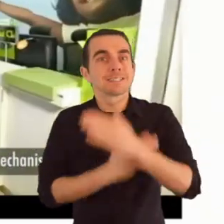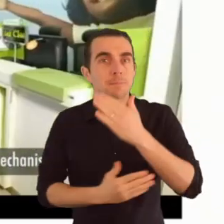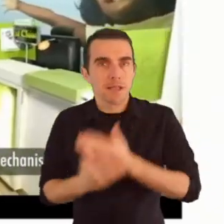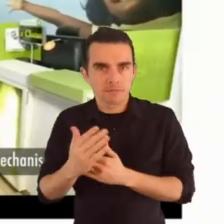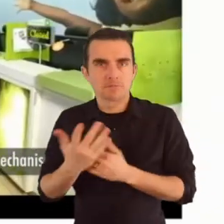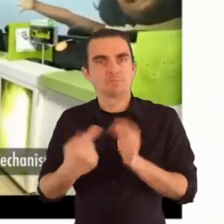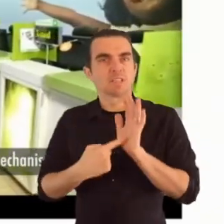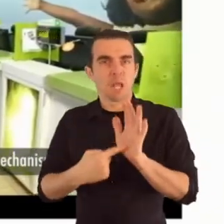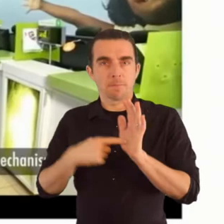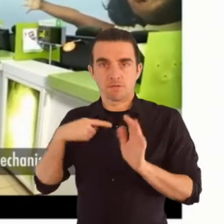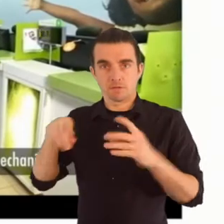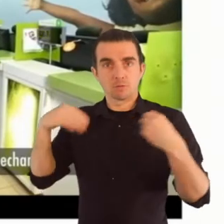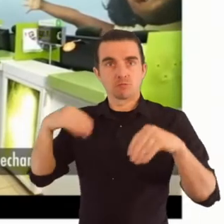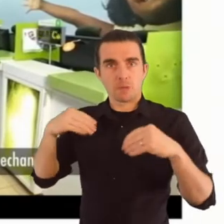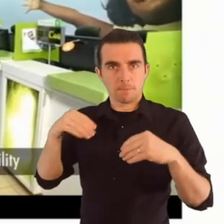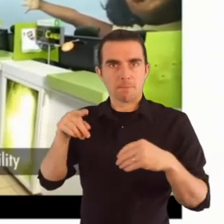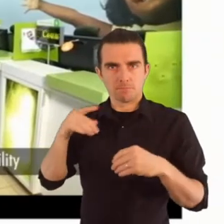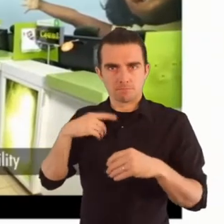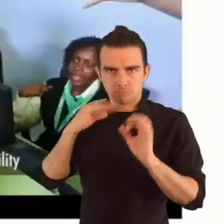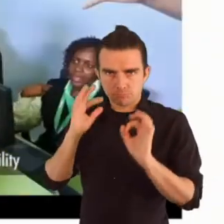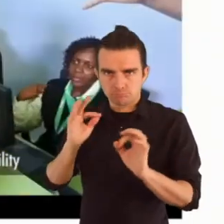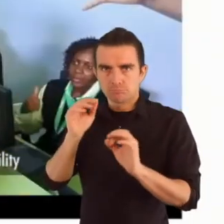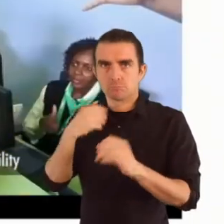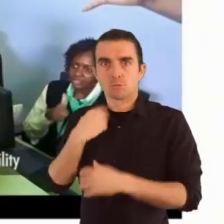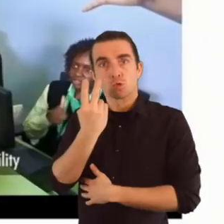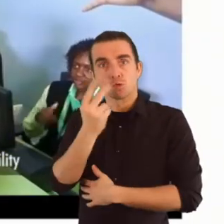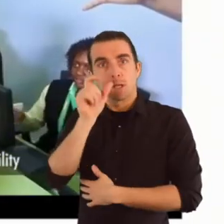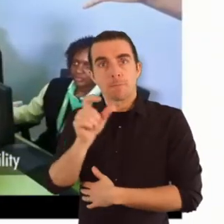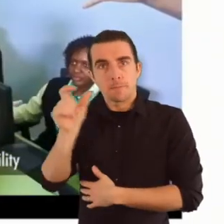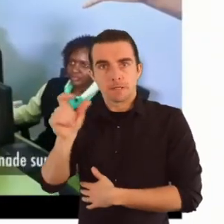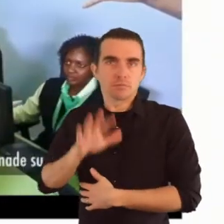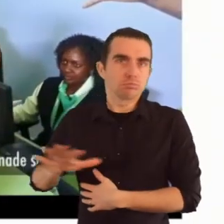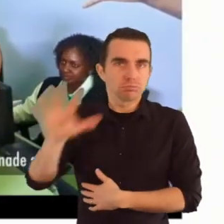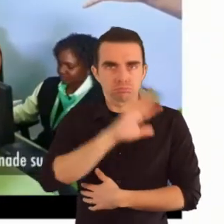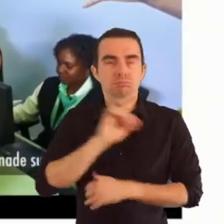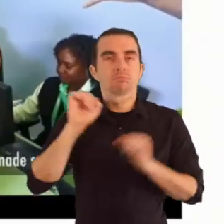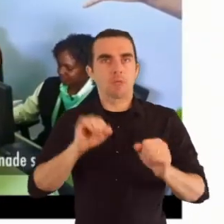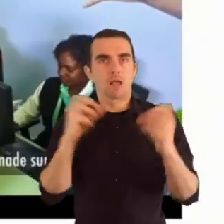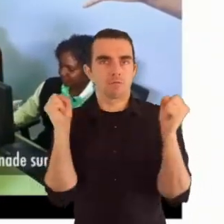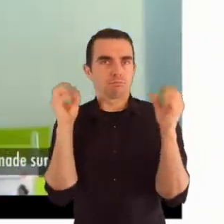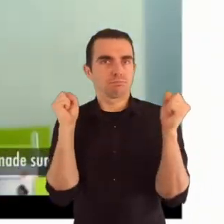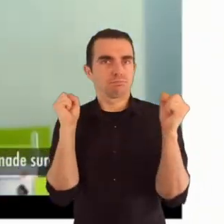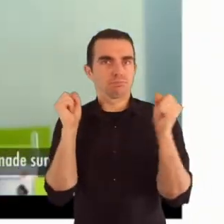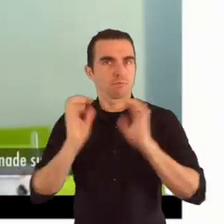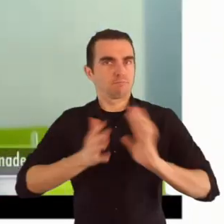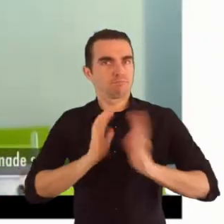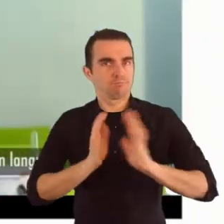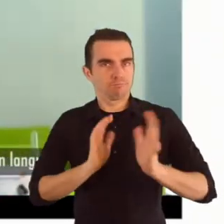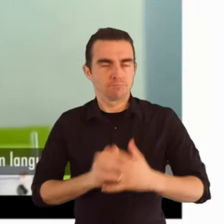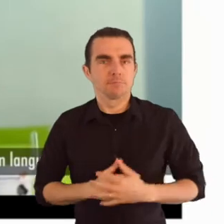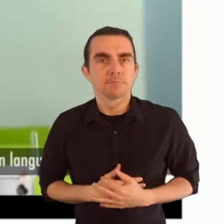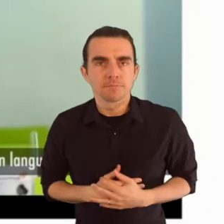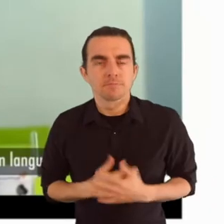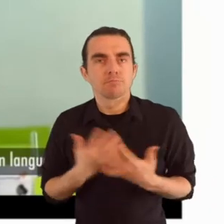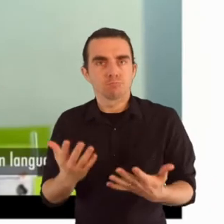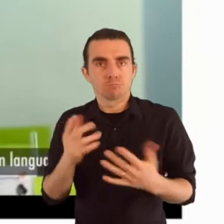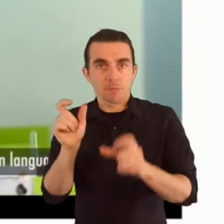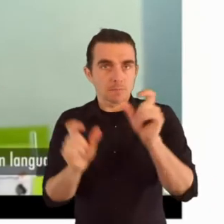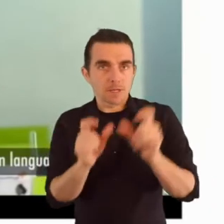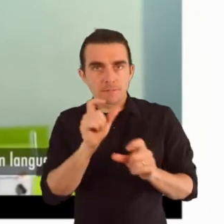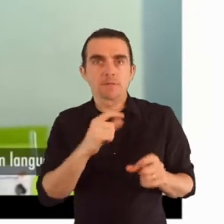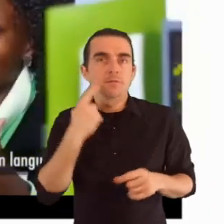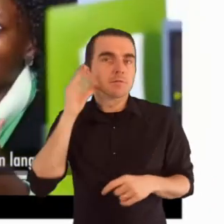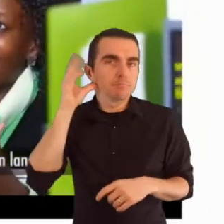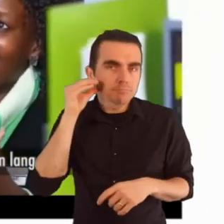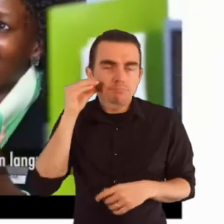in systems and mechanisms to support persons with disability. For example, in our shops, we have made sure that 2 people in every